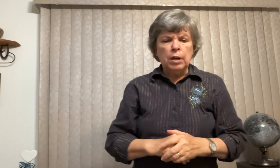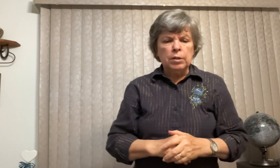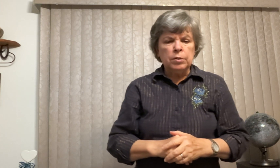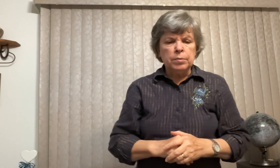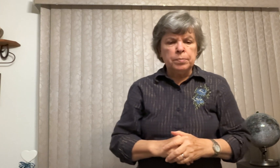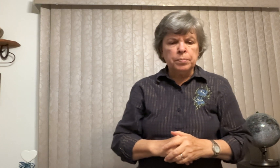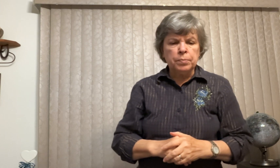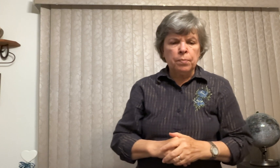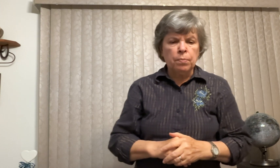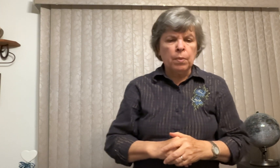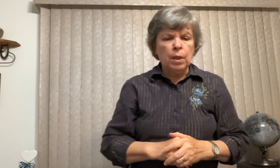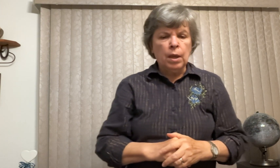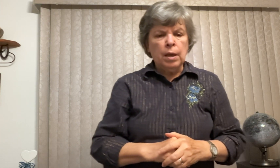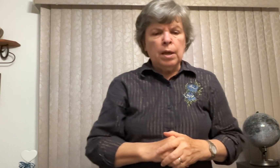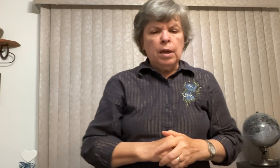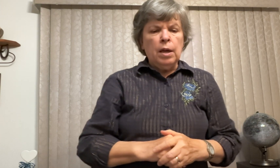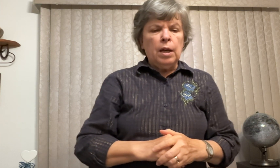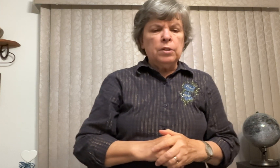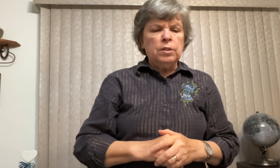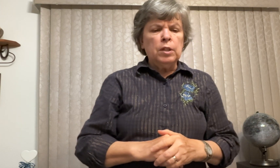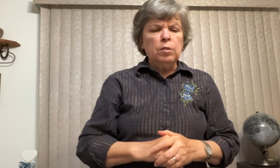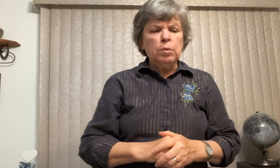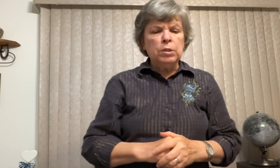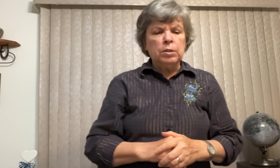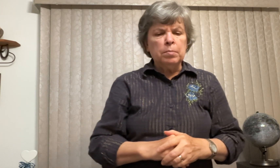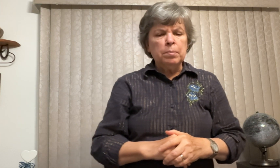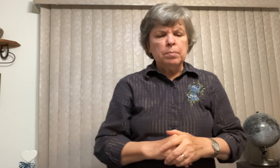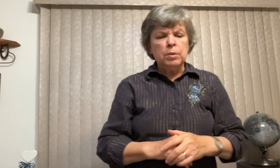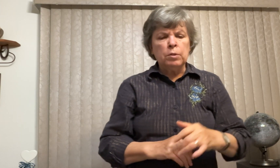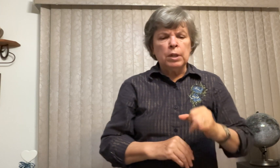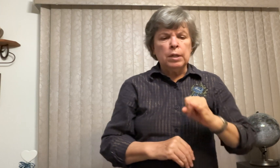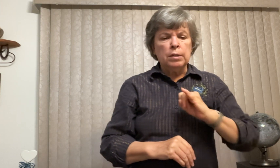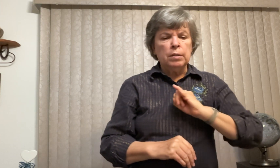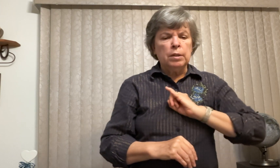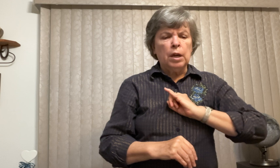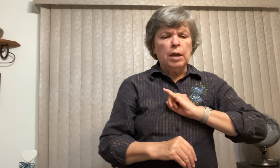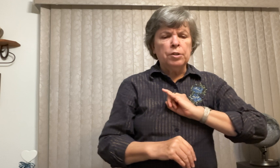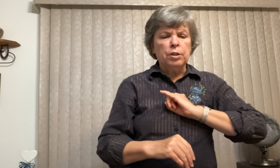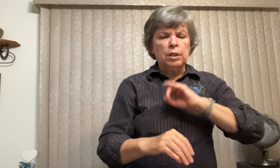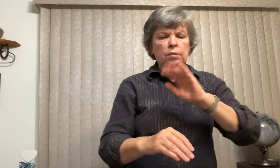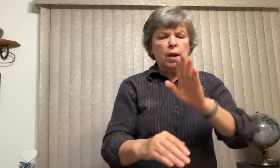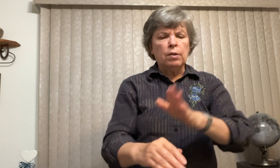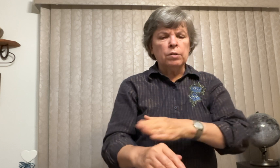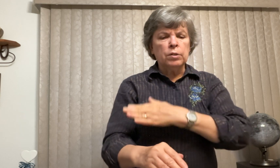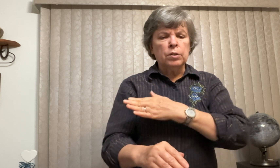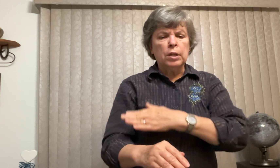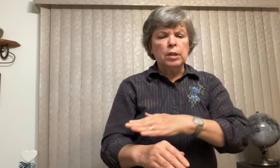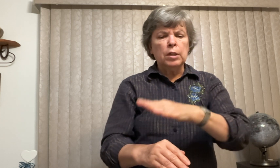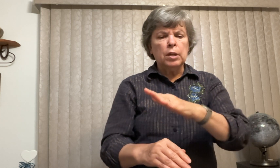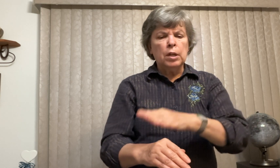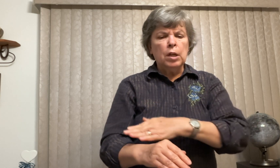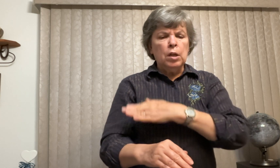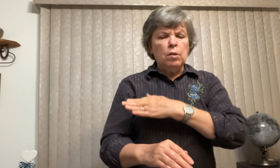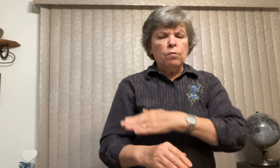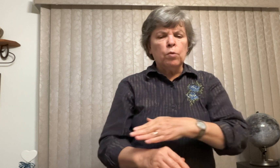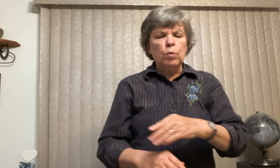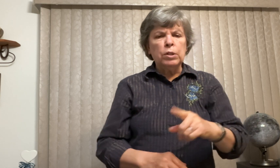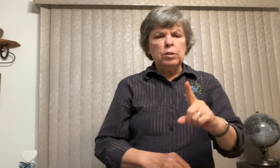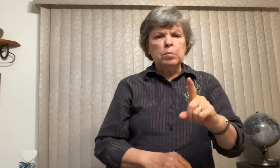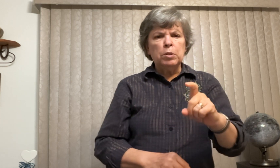skies. I sing the wisdom. So again, the I you can leave out. Sing. For wisdom, you take